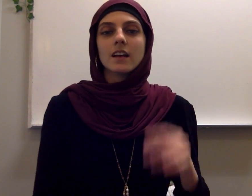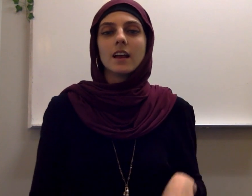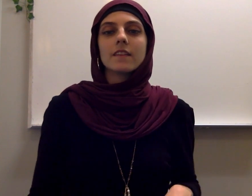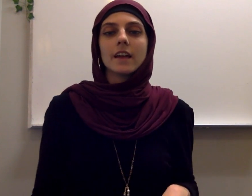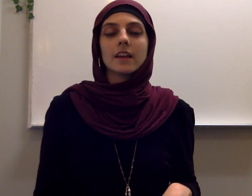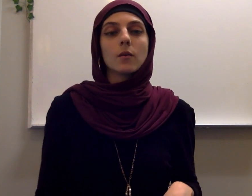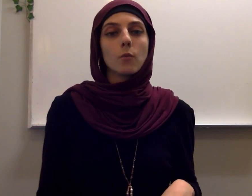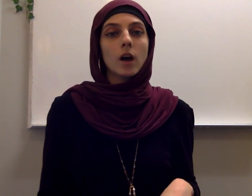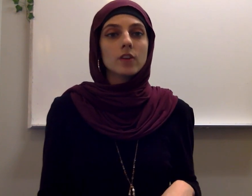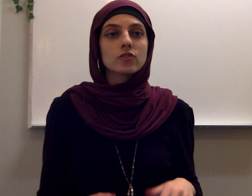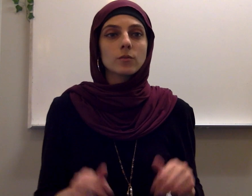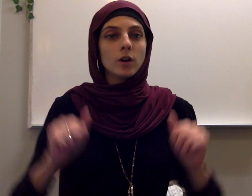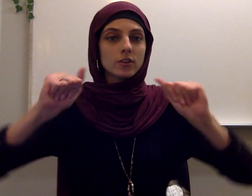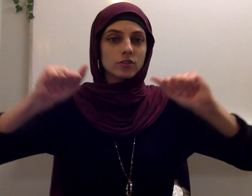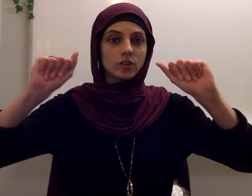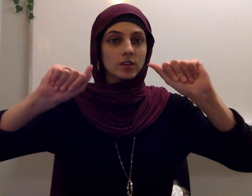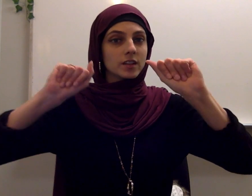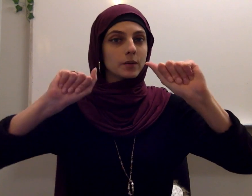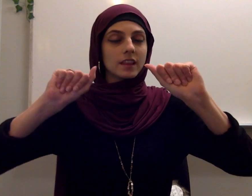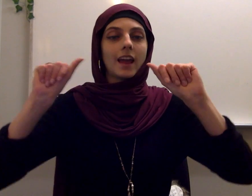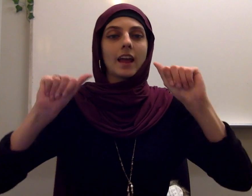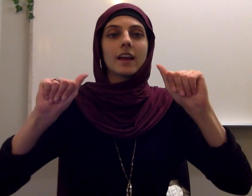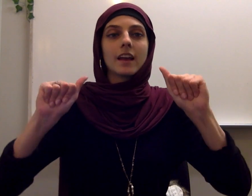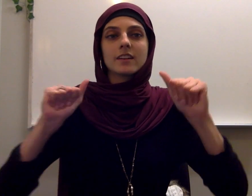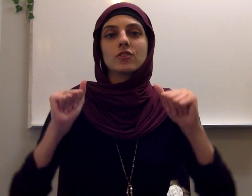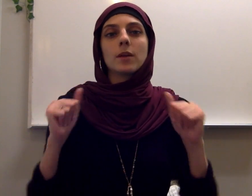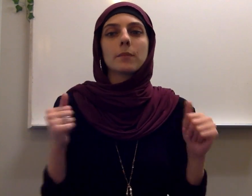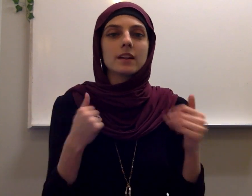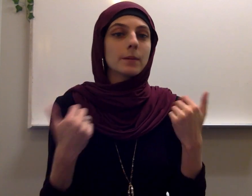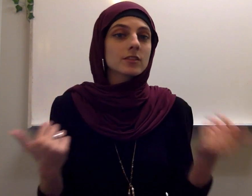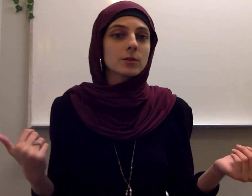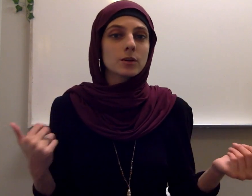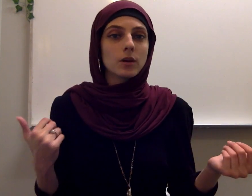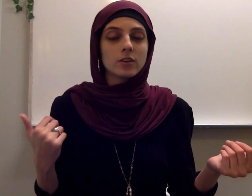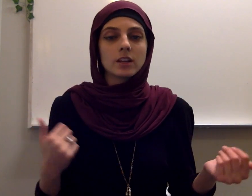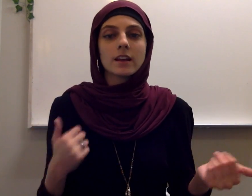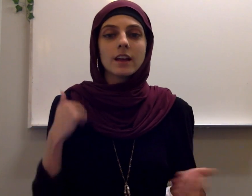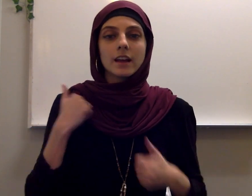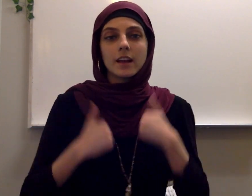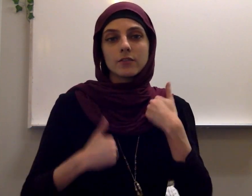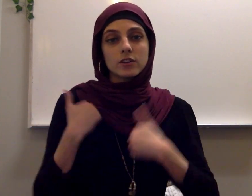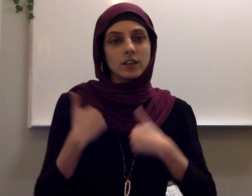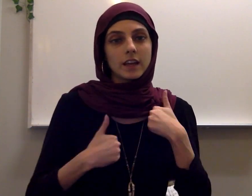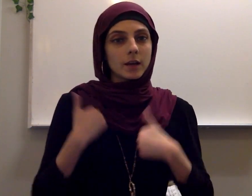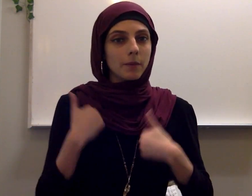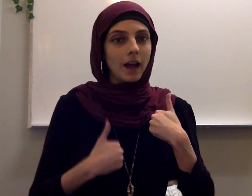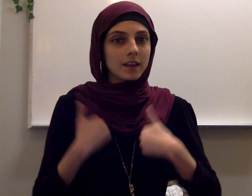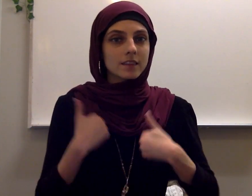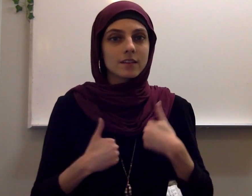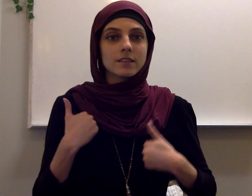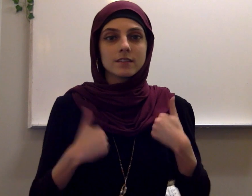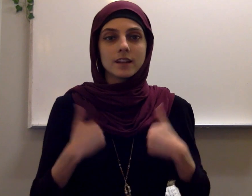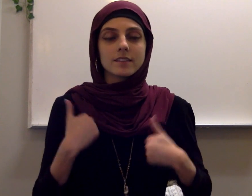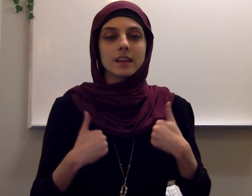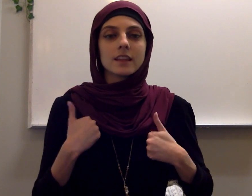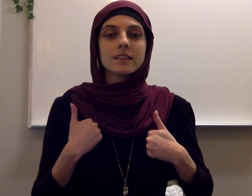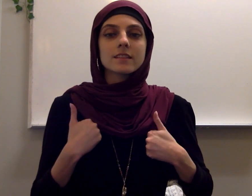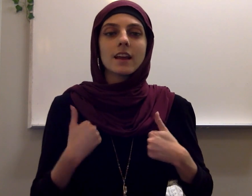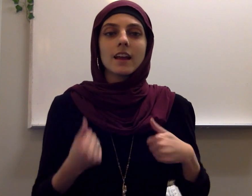And then wash. Wash is generally with the A hand shape, but it depends what you're washing. If you're taking a bath, it's like this. If